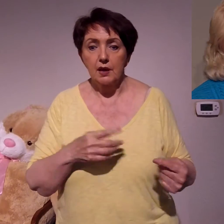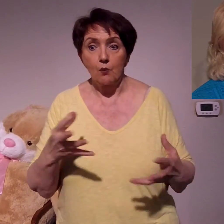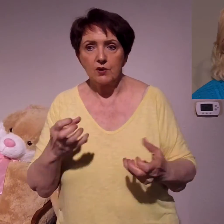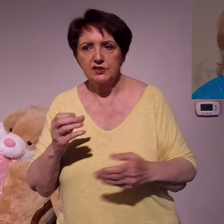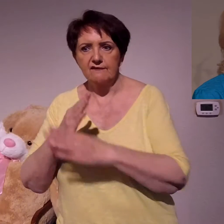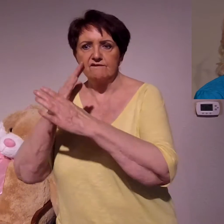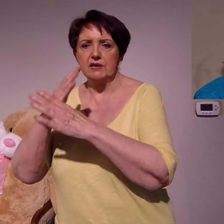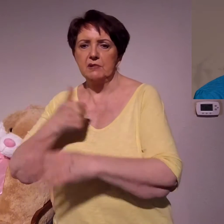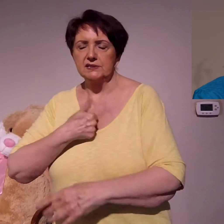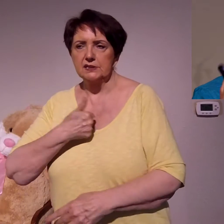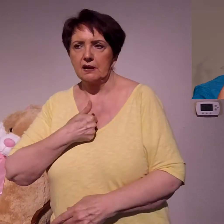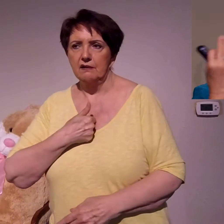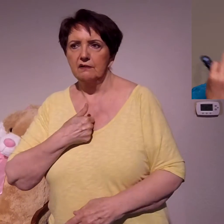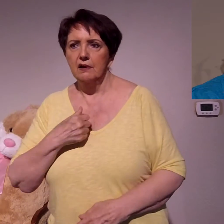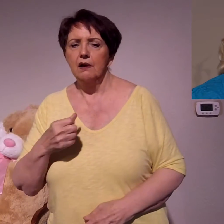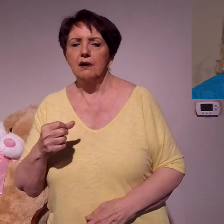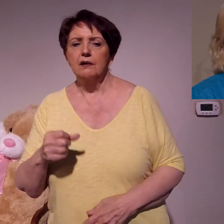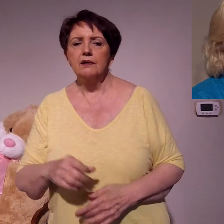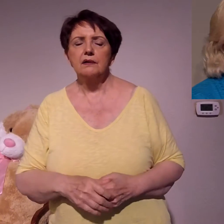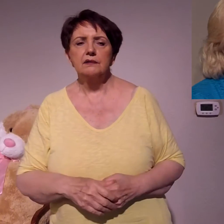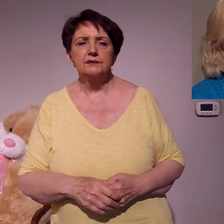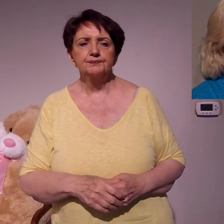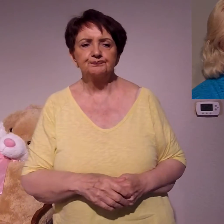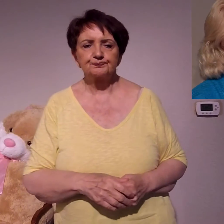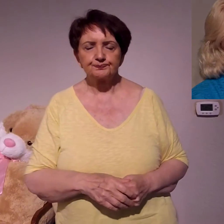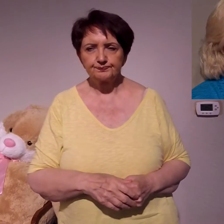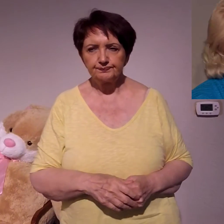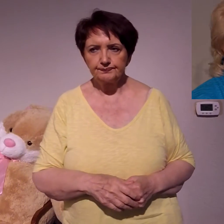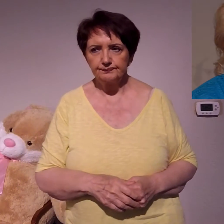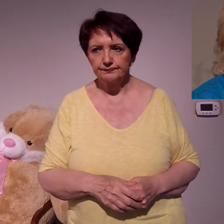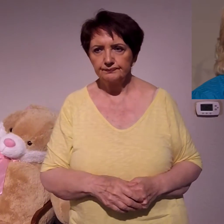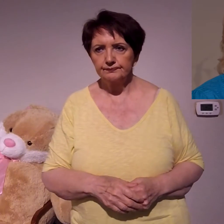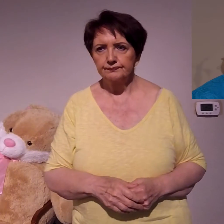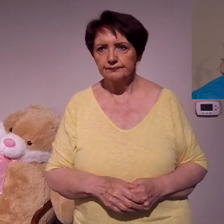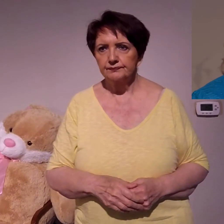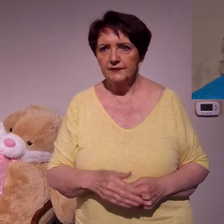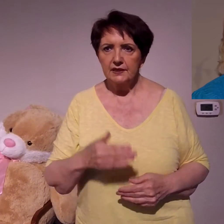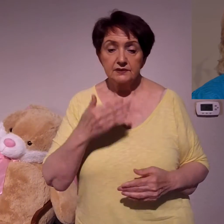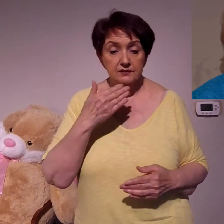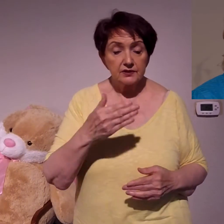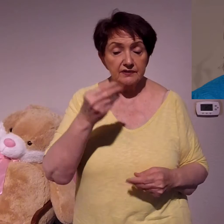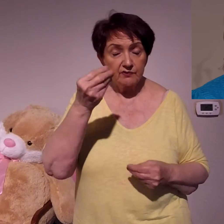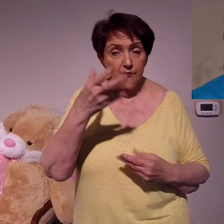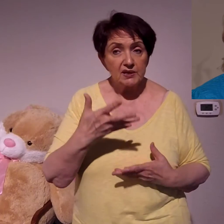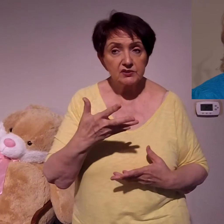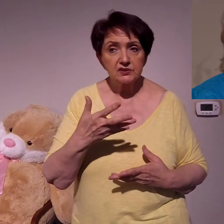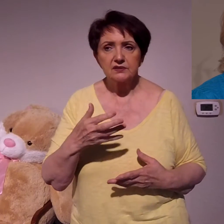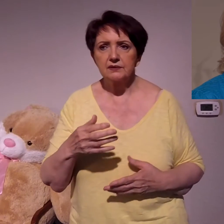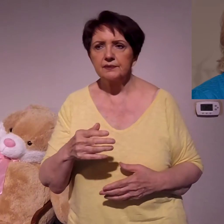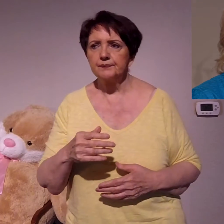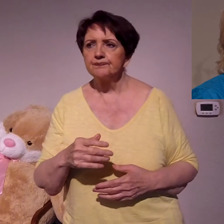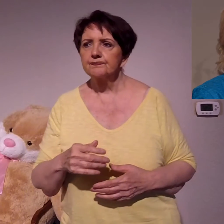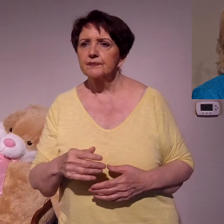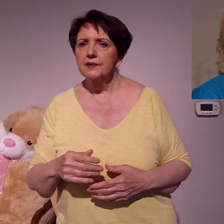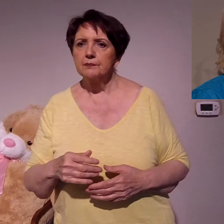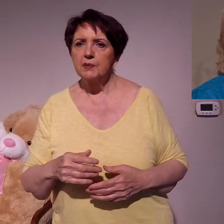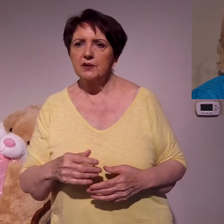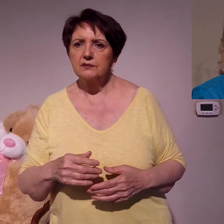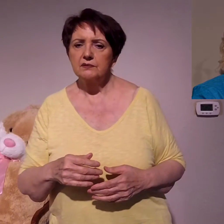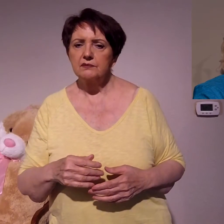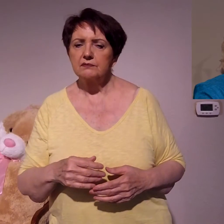like, oh, okay, yeah, then, right, it's just good information and I'm not actually in that. So resistance